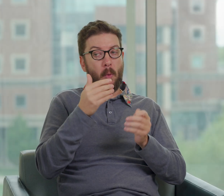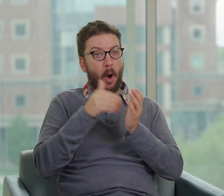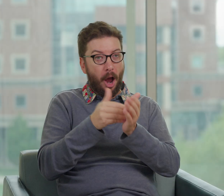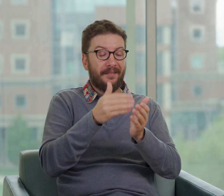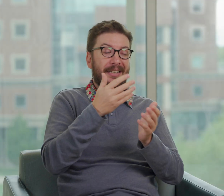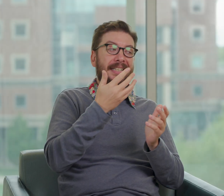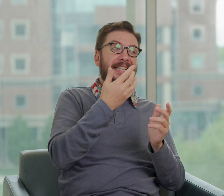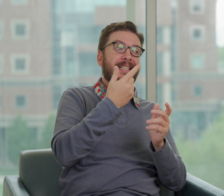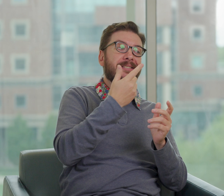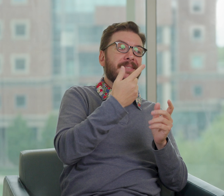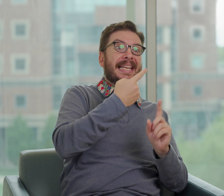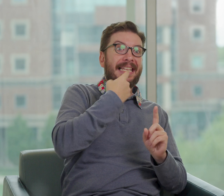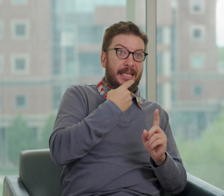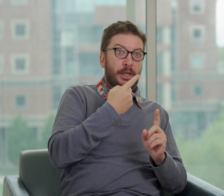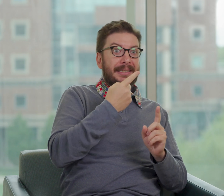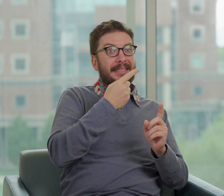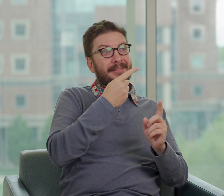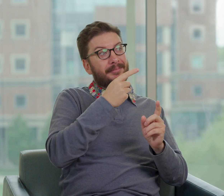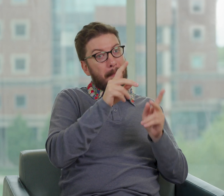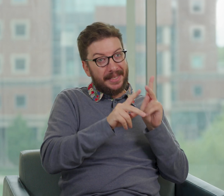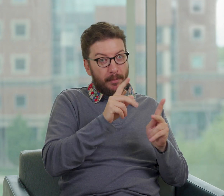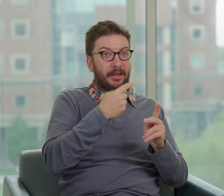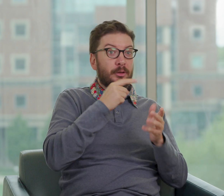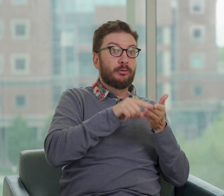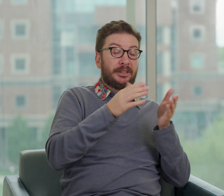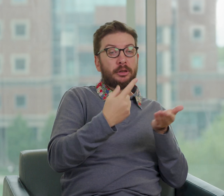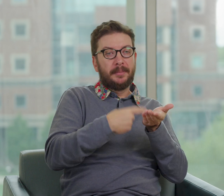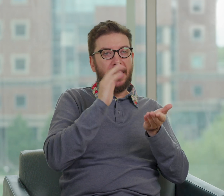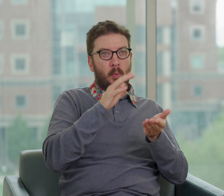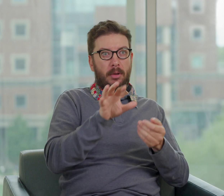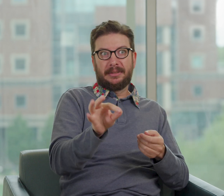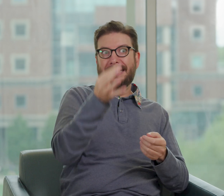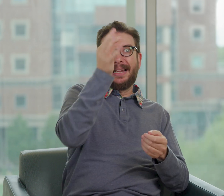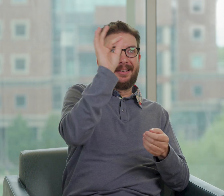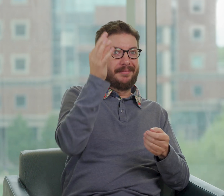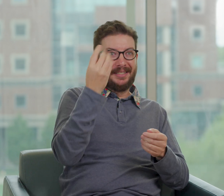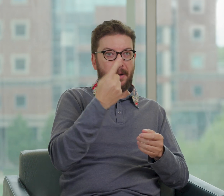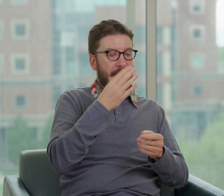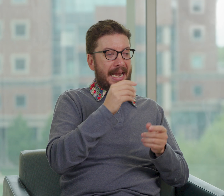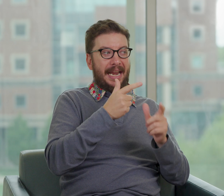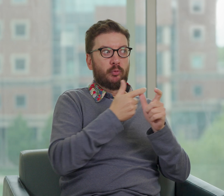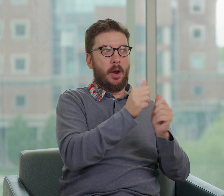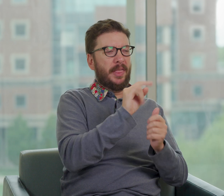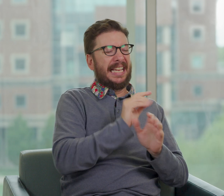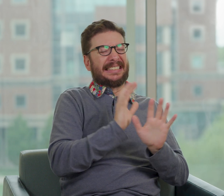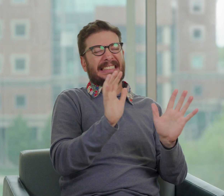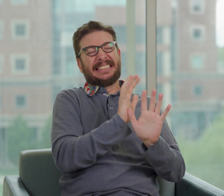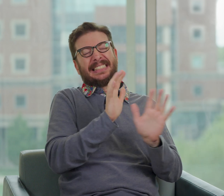Often we've seen hearing researchers learn something interesting about deaf people and want to run with it in their own work. And even with the best of